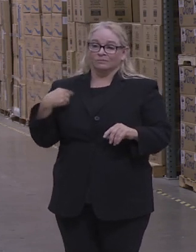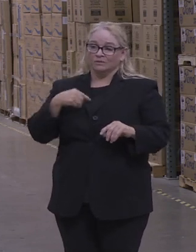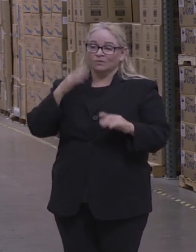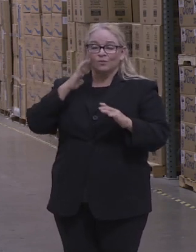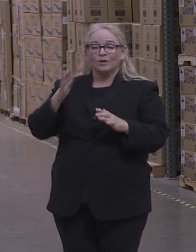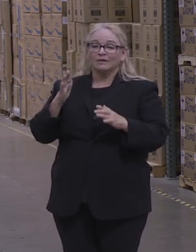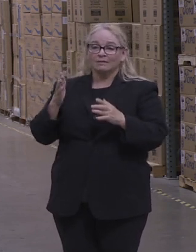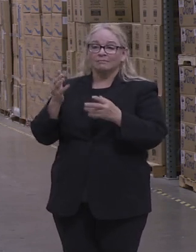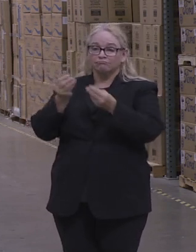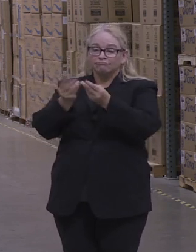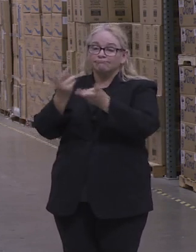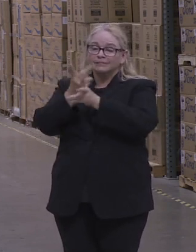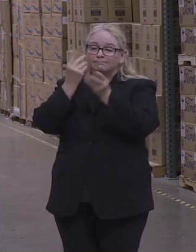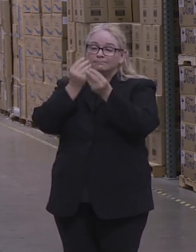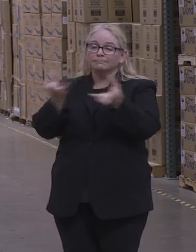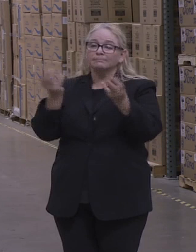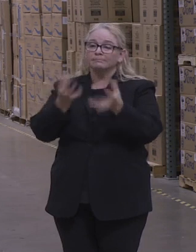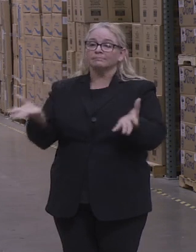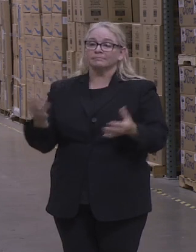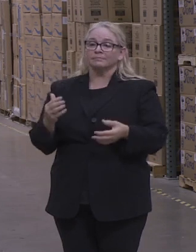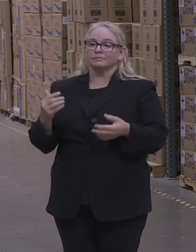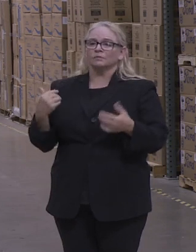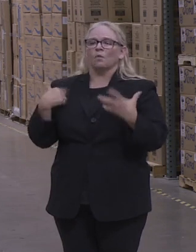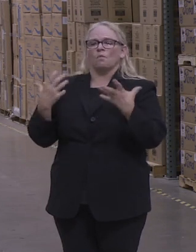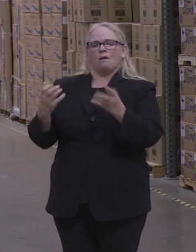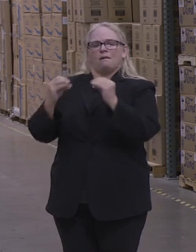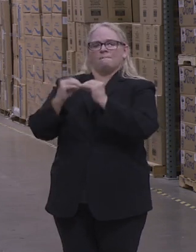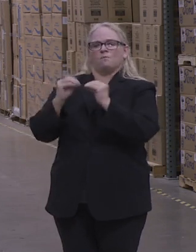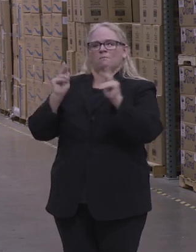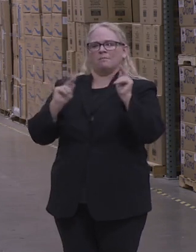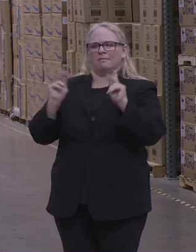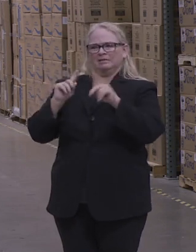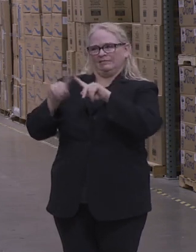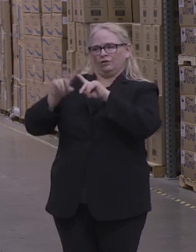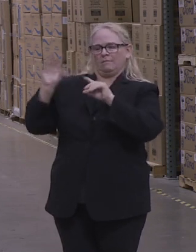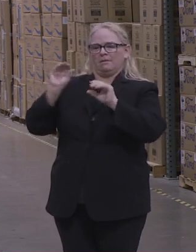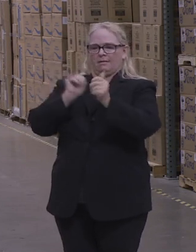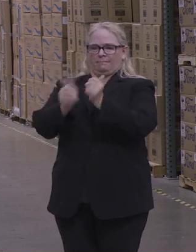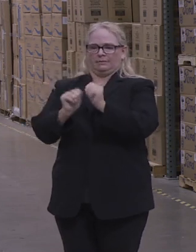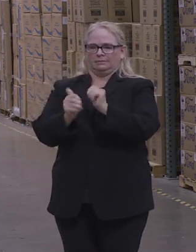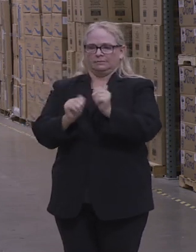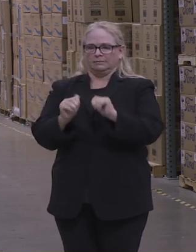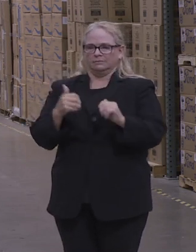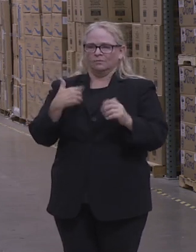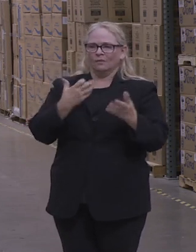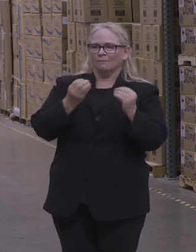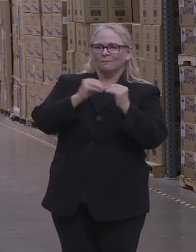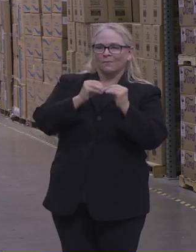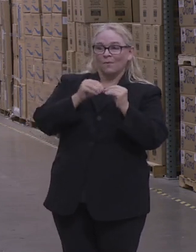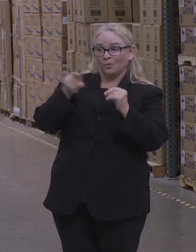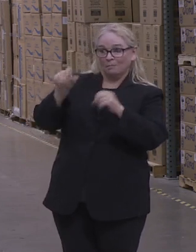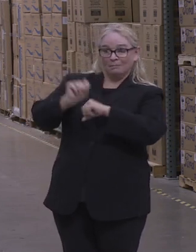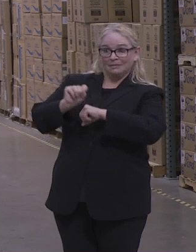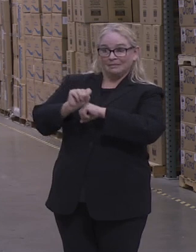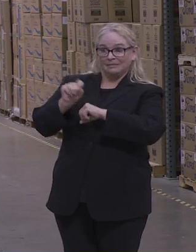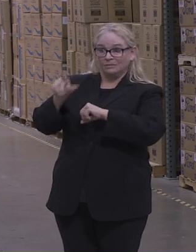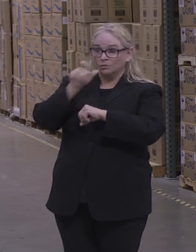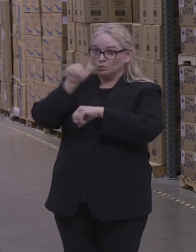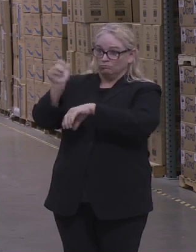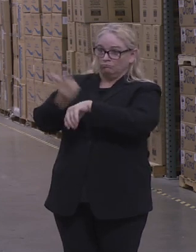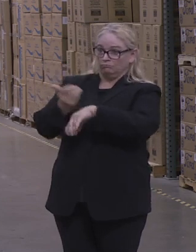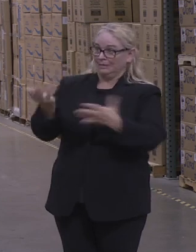information out. We want more competitive bids. We want more California-based manufacturers. And you